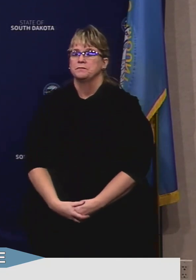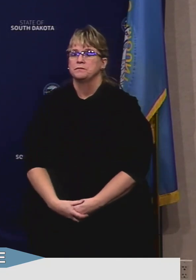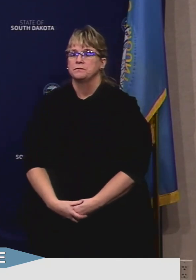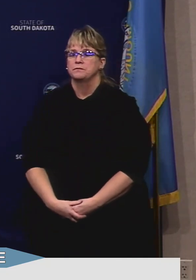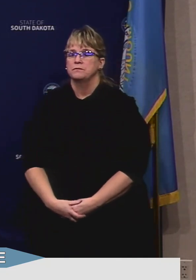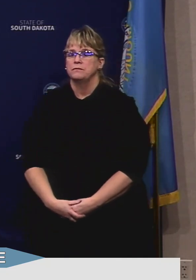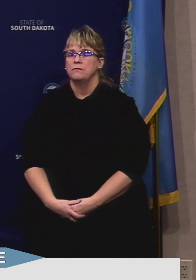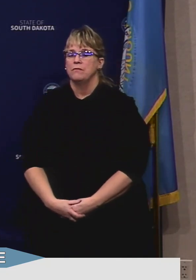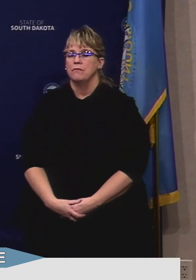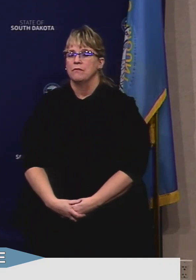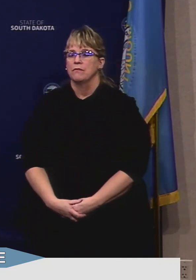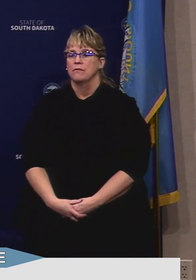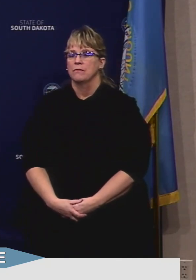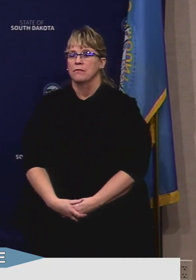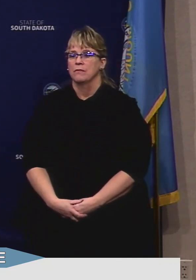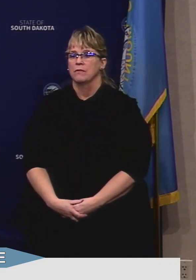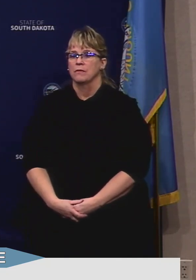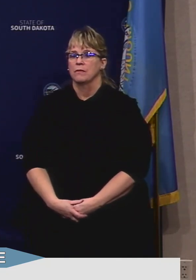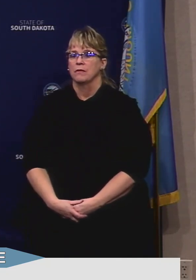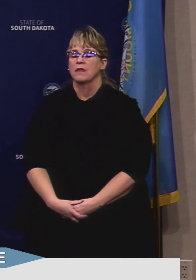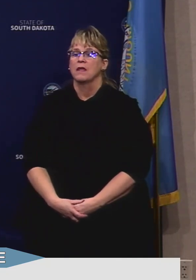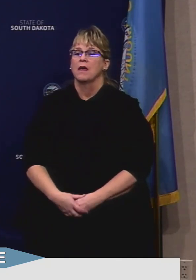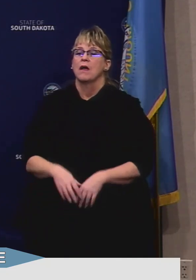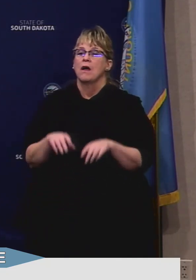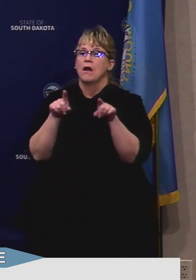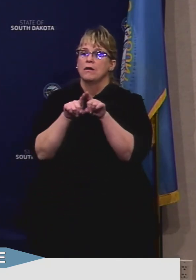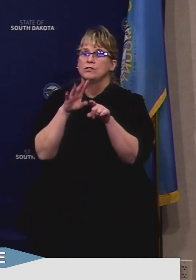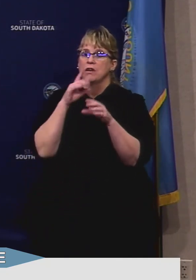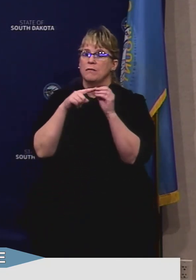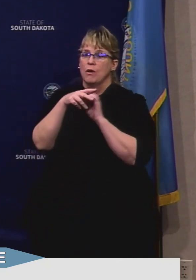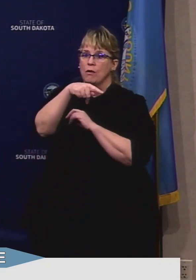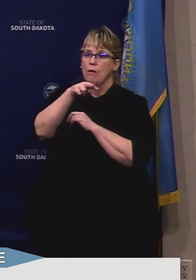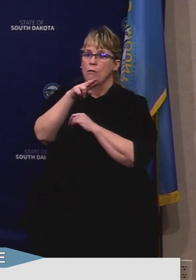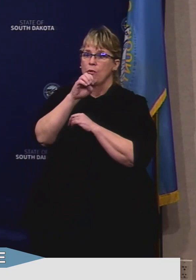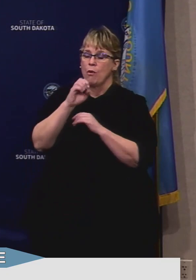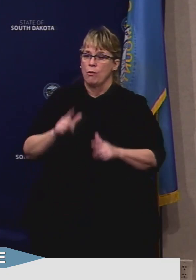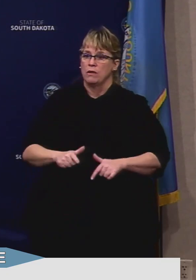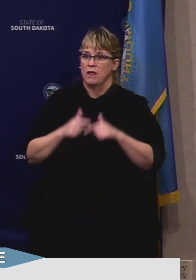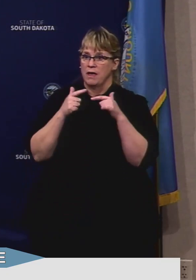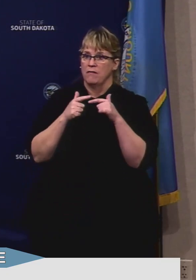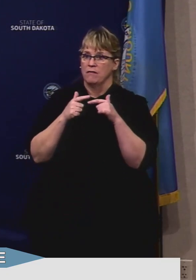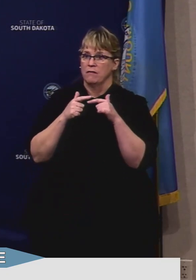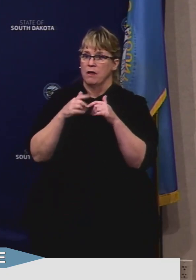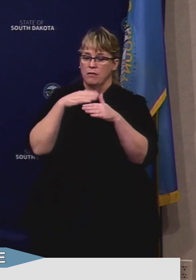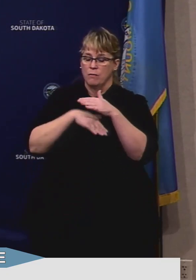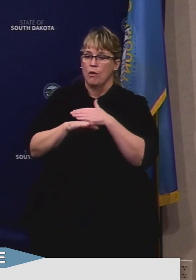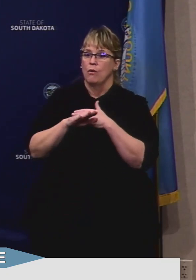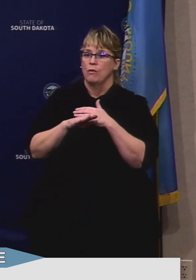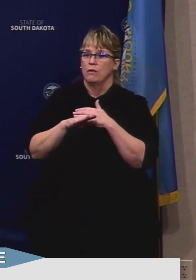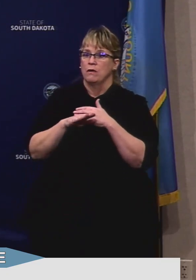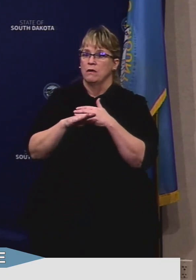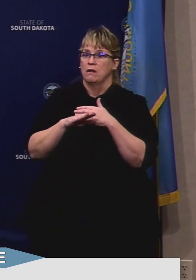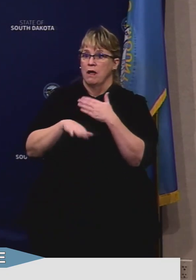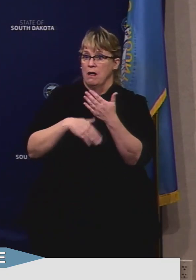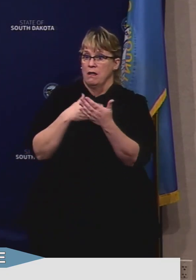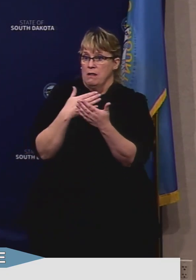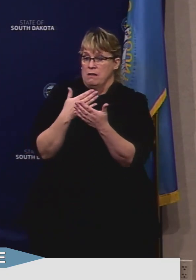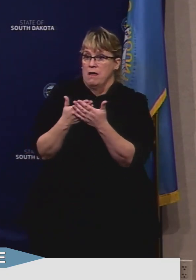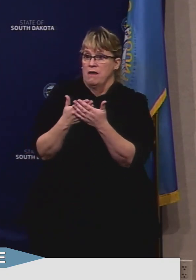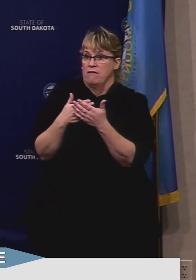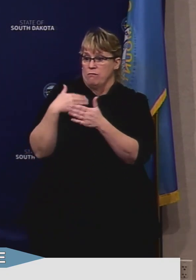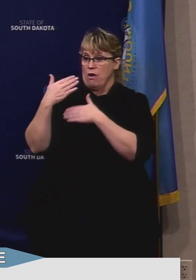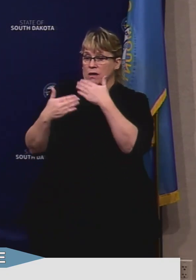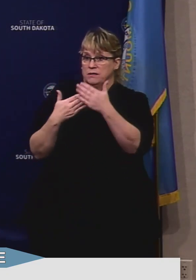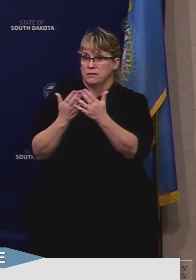week been tremendous progress on pro-life legislation. The Born Alive legislation did get through the process,